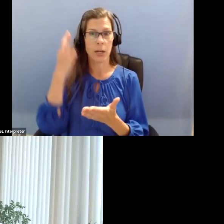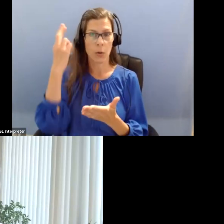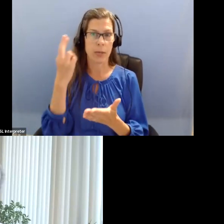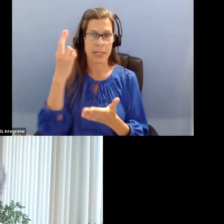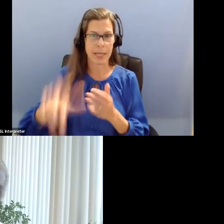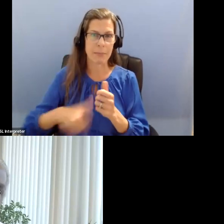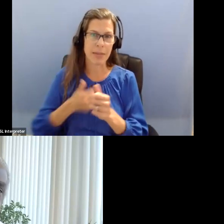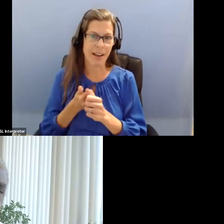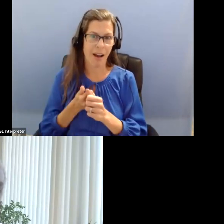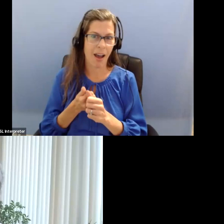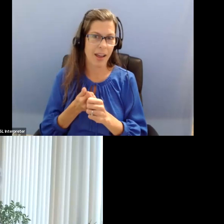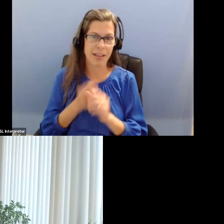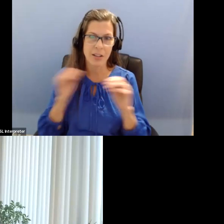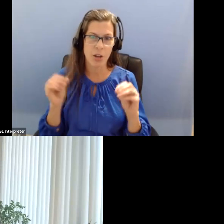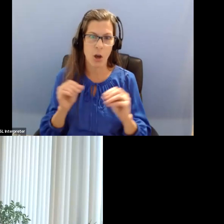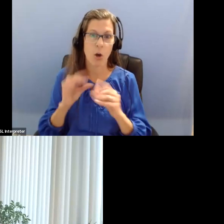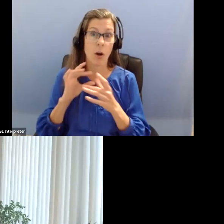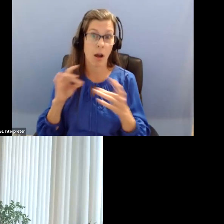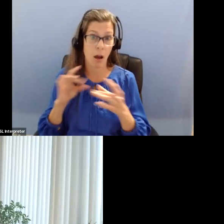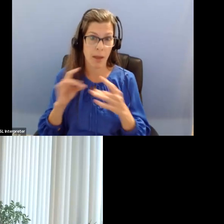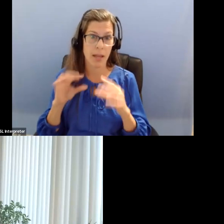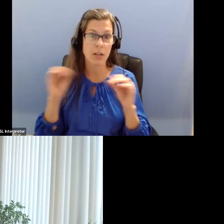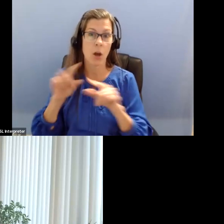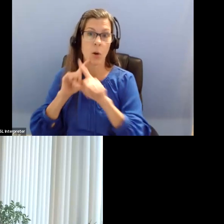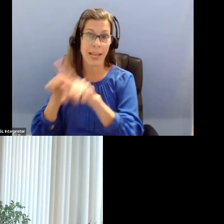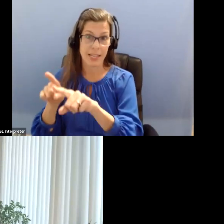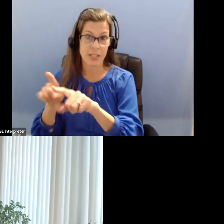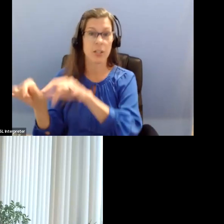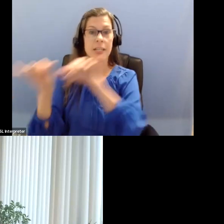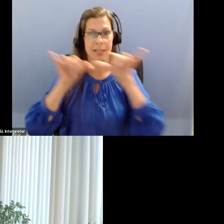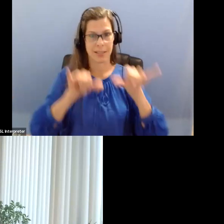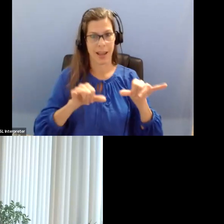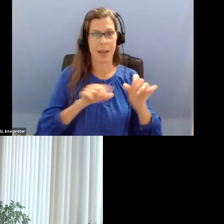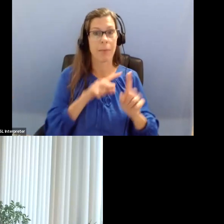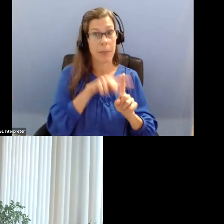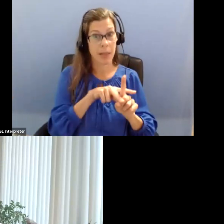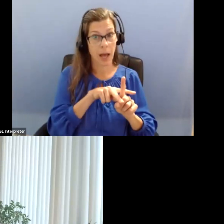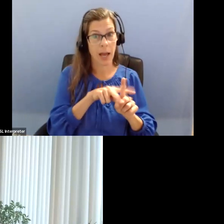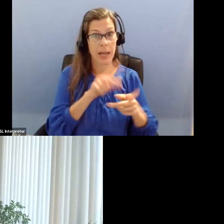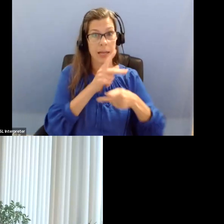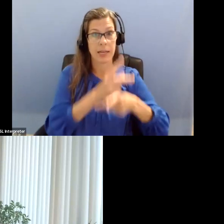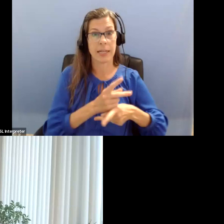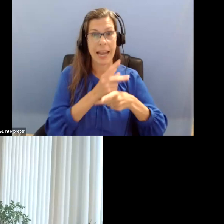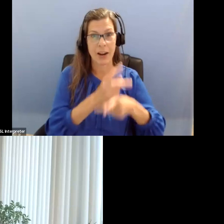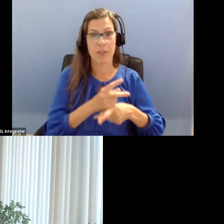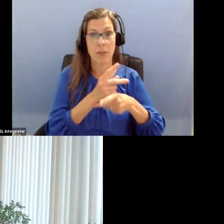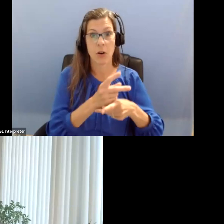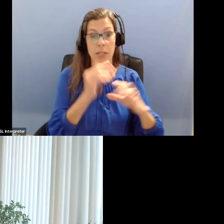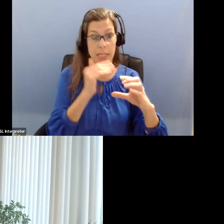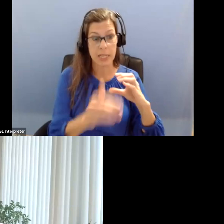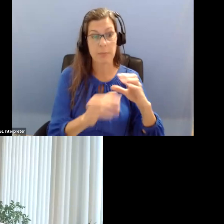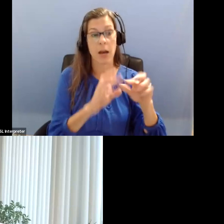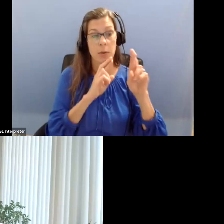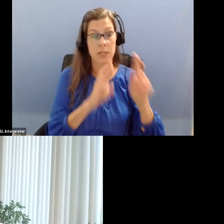behind that. And I think the same applies to being very careful about engaging in an email response to